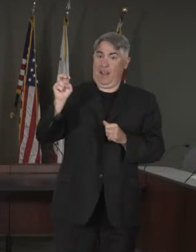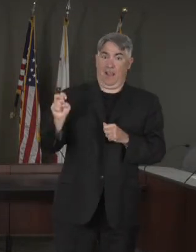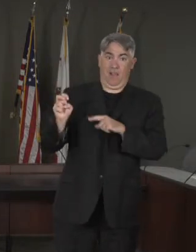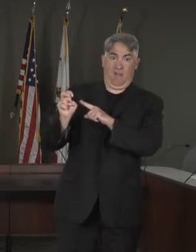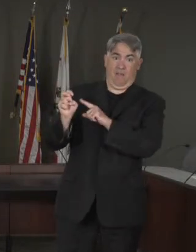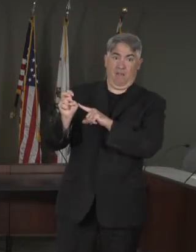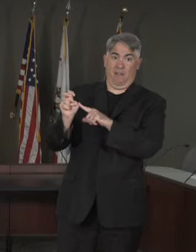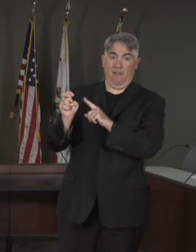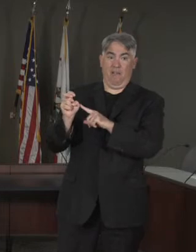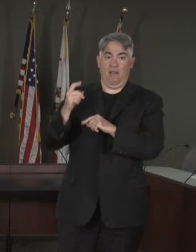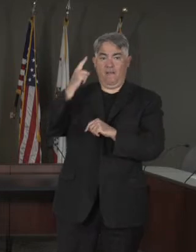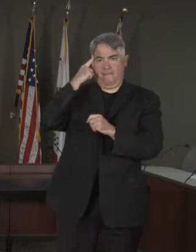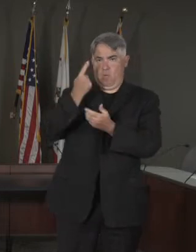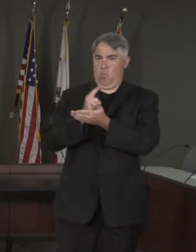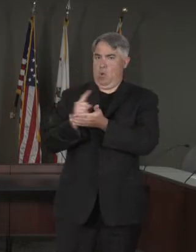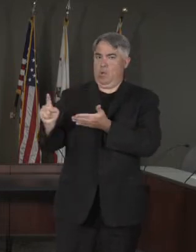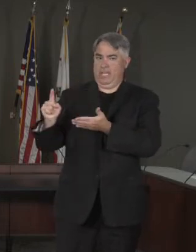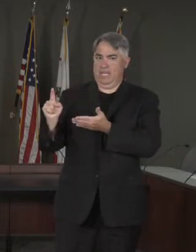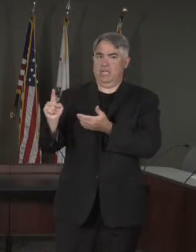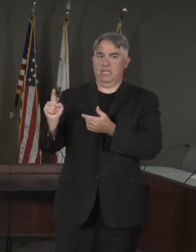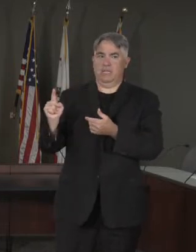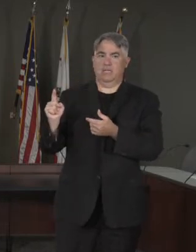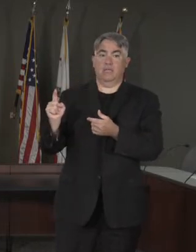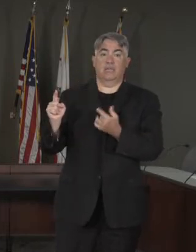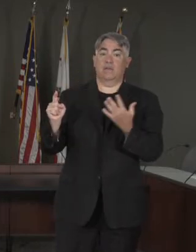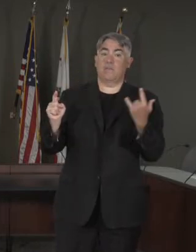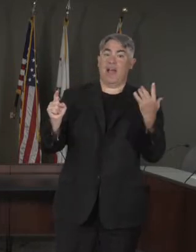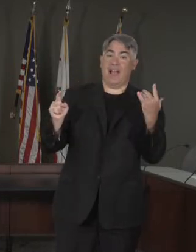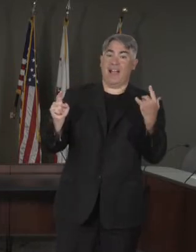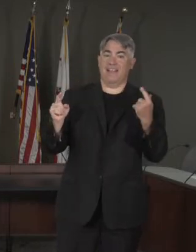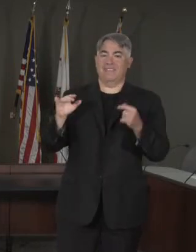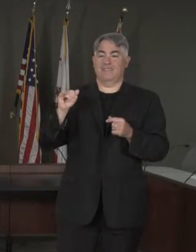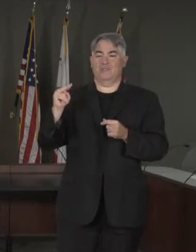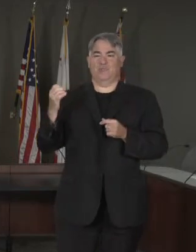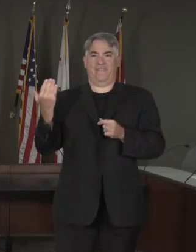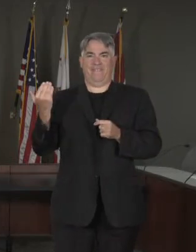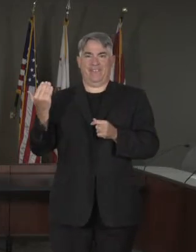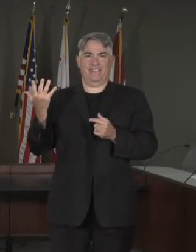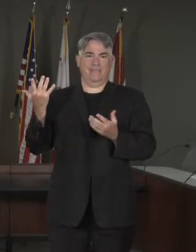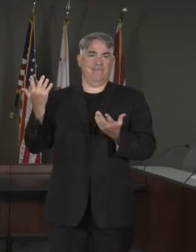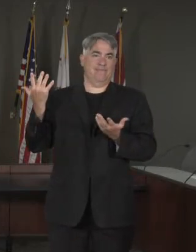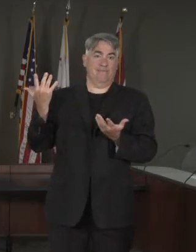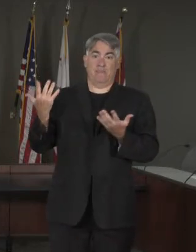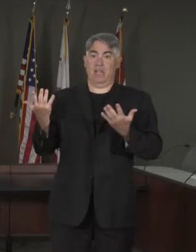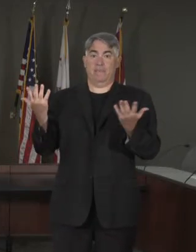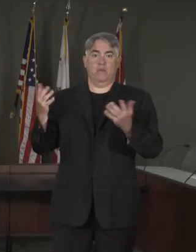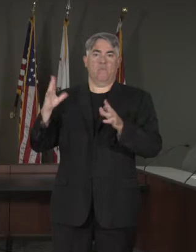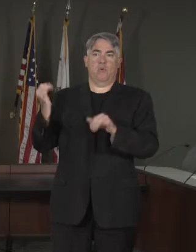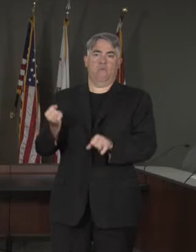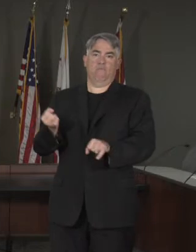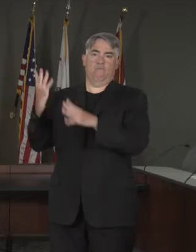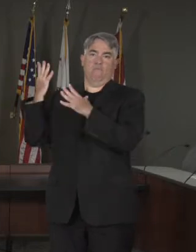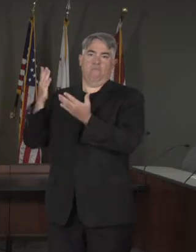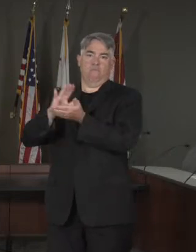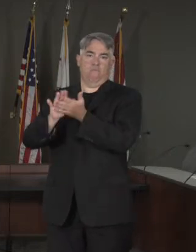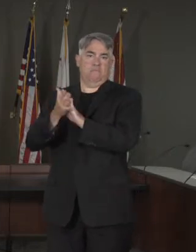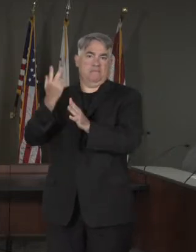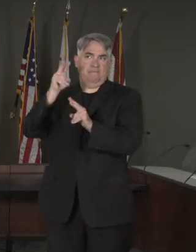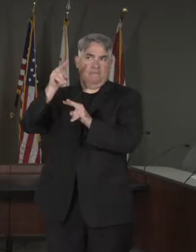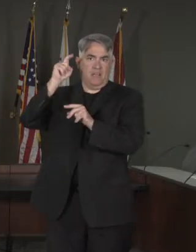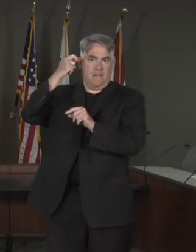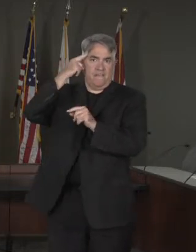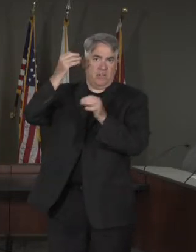great anticipation to June 15th, the retiring of the tiers and the moving back to our normal way of